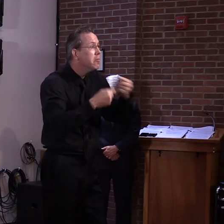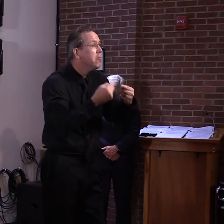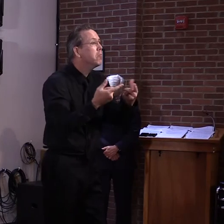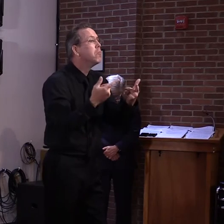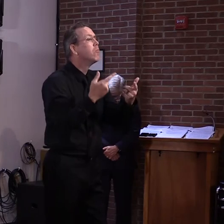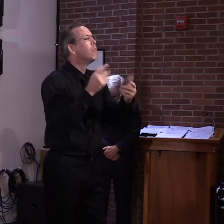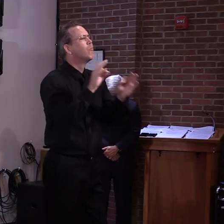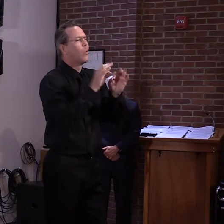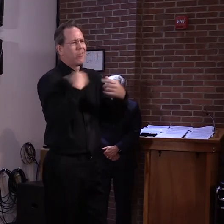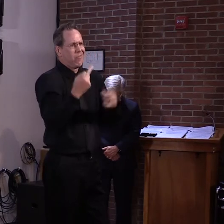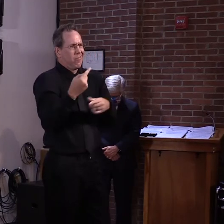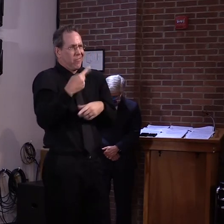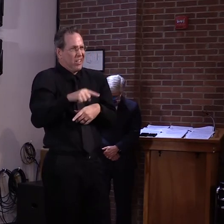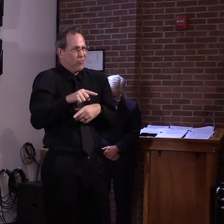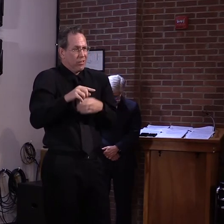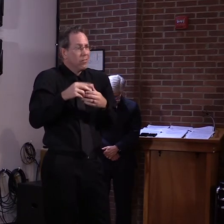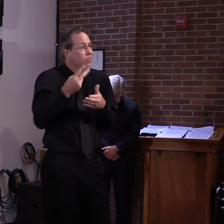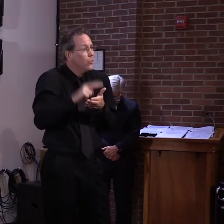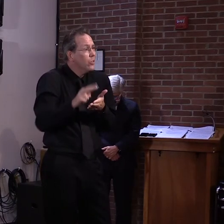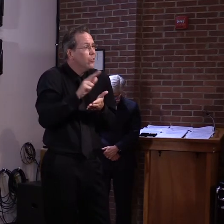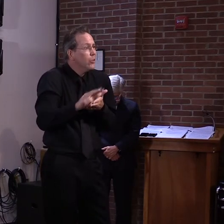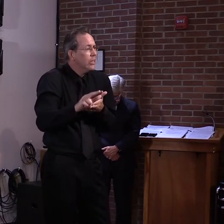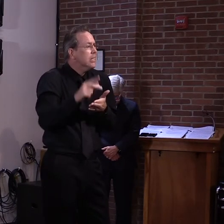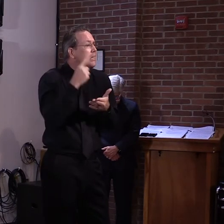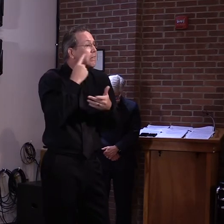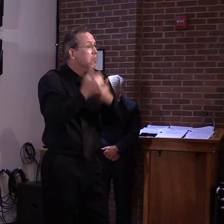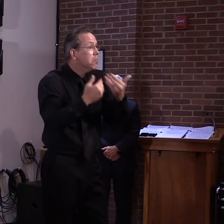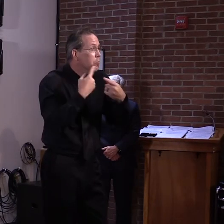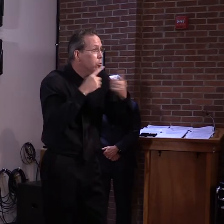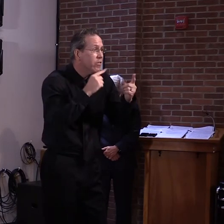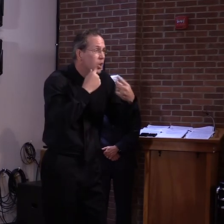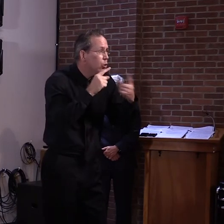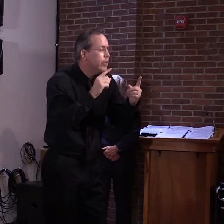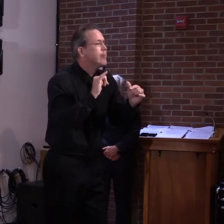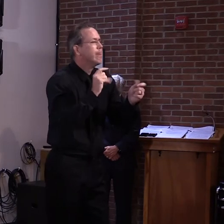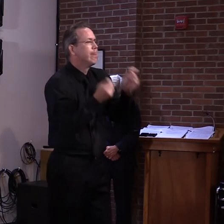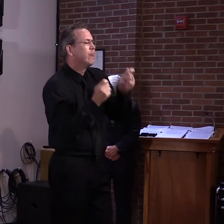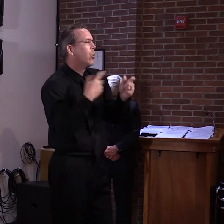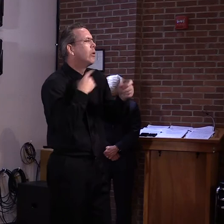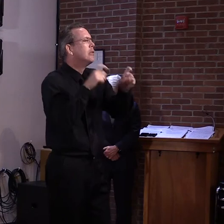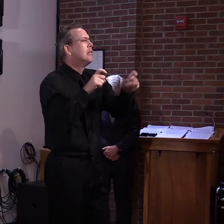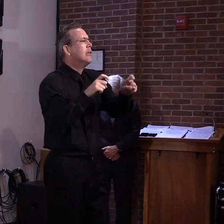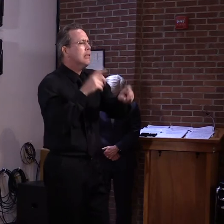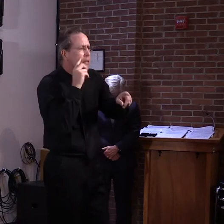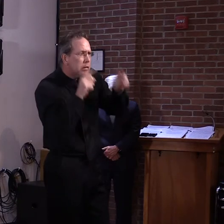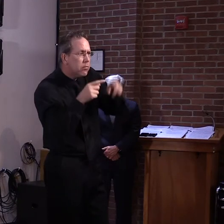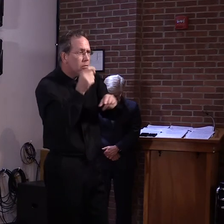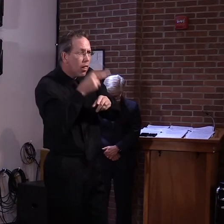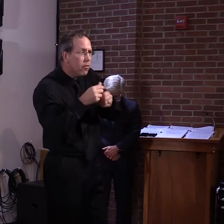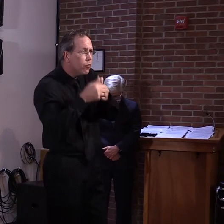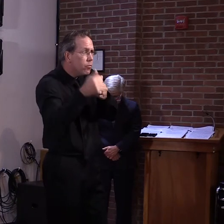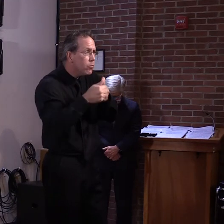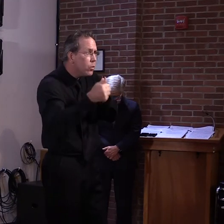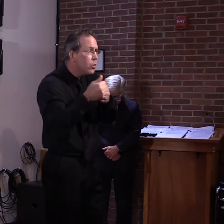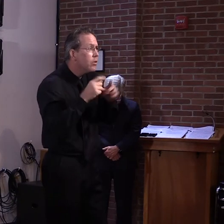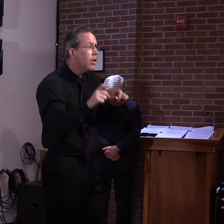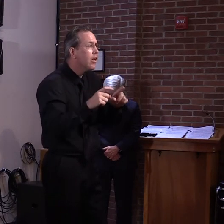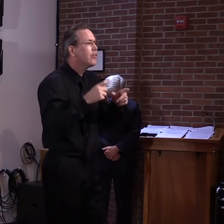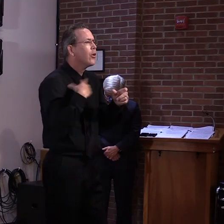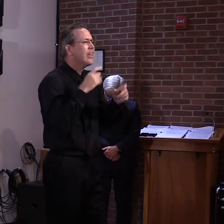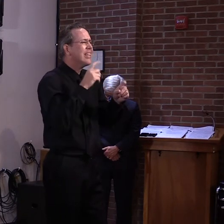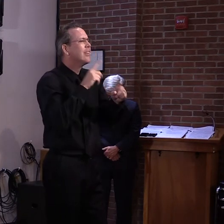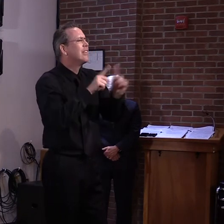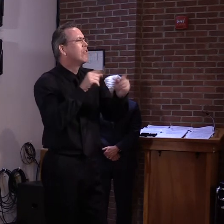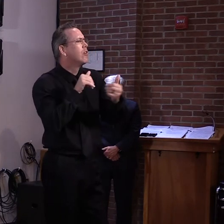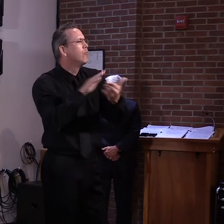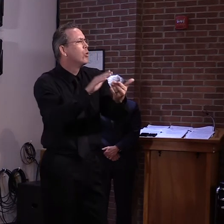the impact of the emergency on student learning. But I think, you know, all these different methodologies are useful to a certain extent,